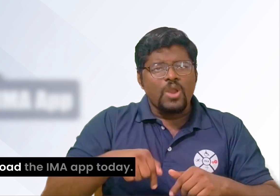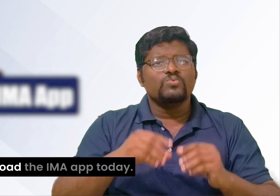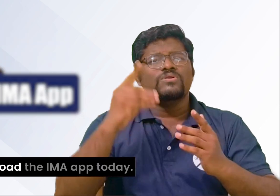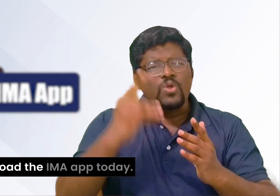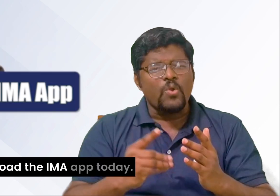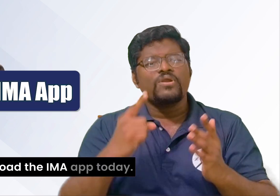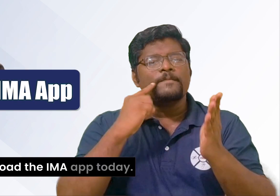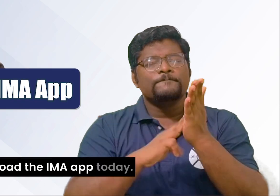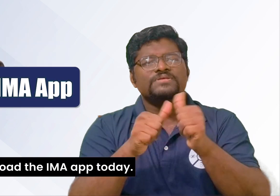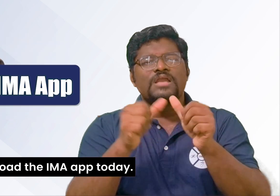Download the IMA app today.